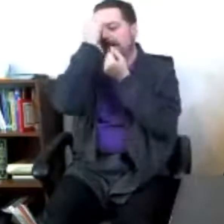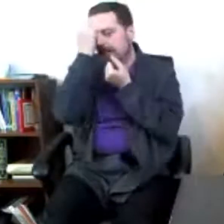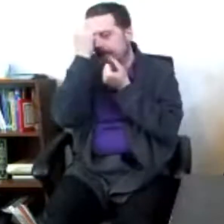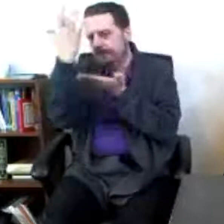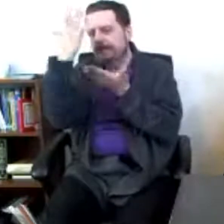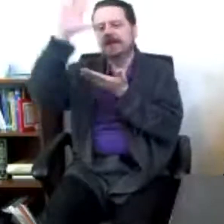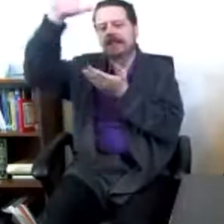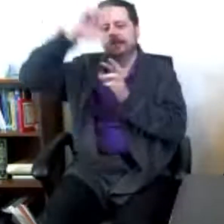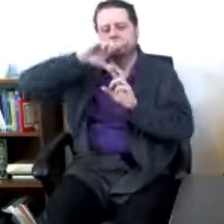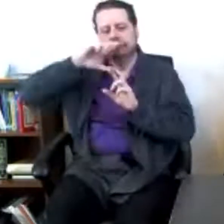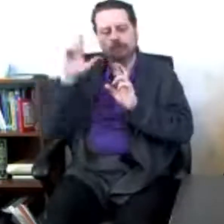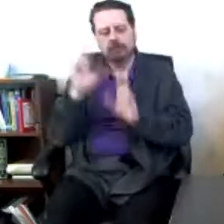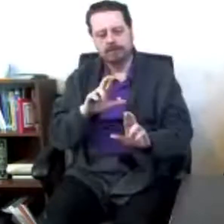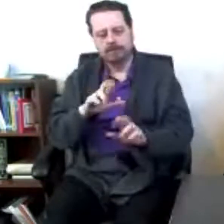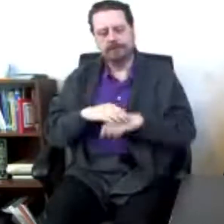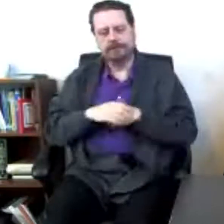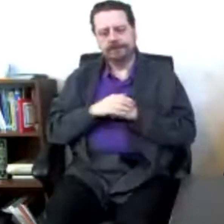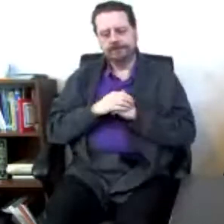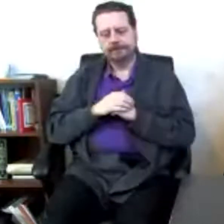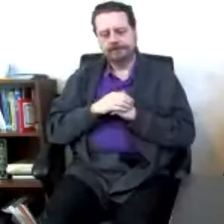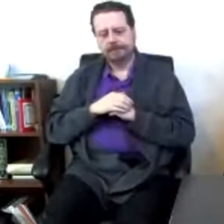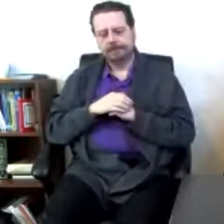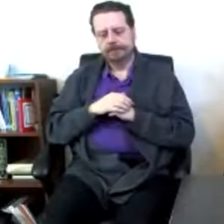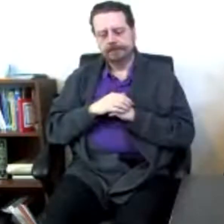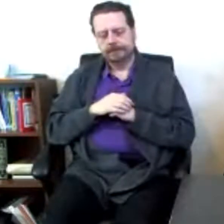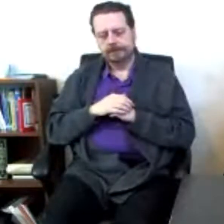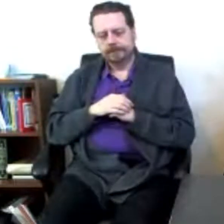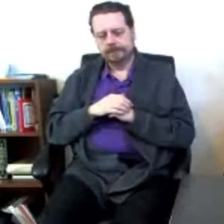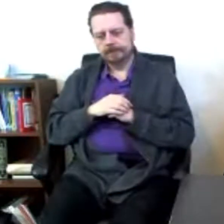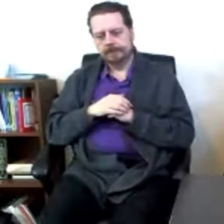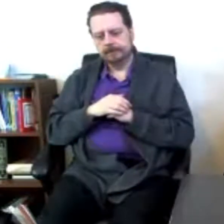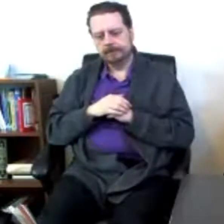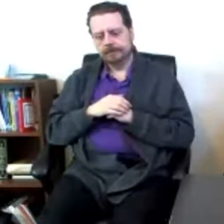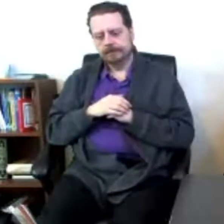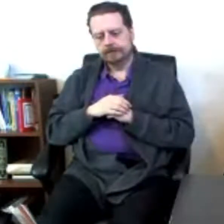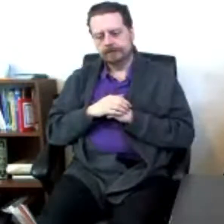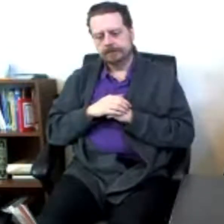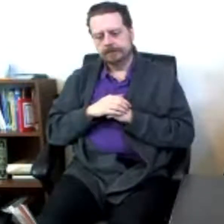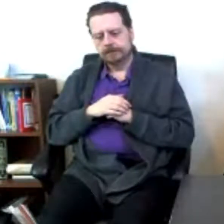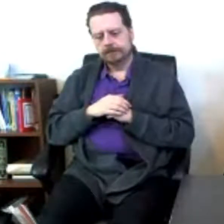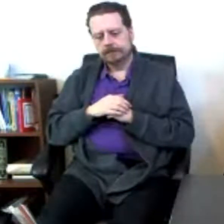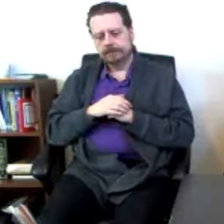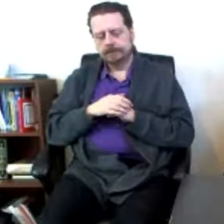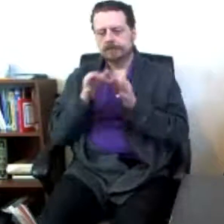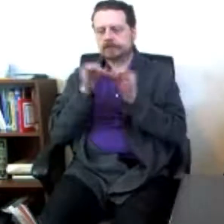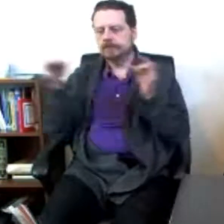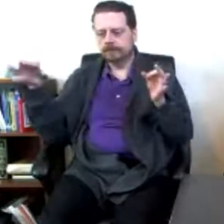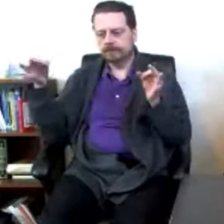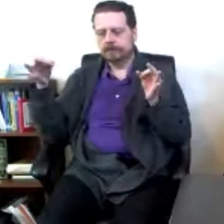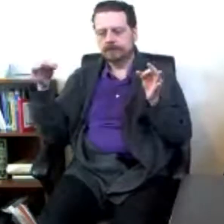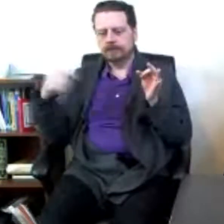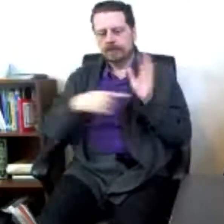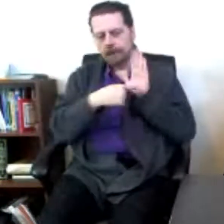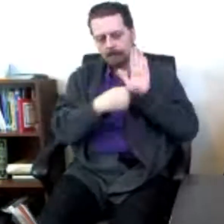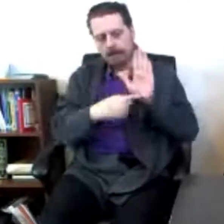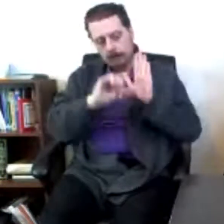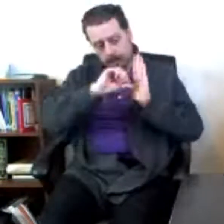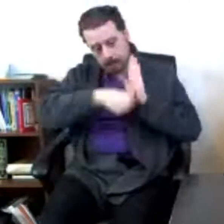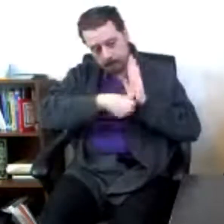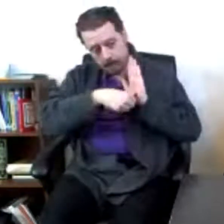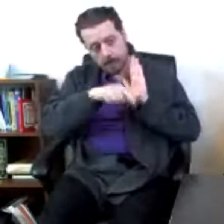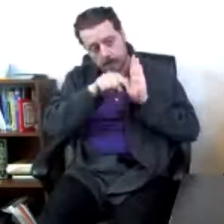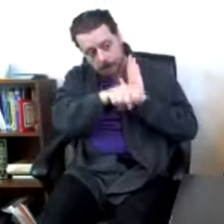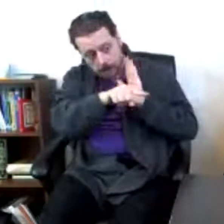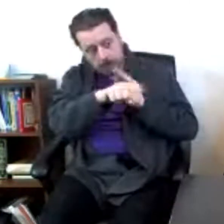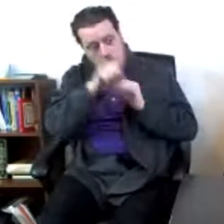God. So this ayah is highlighting this. It says, those disbelievers are